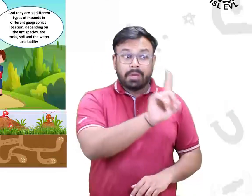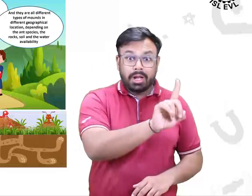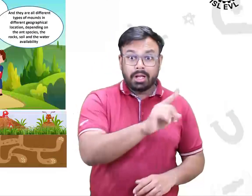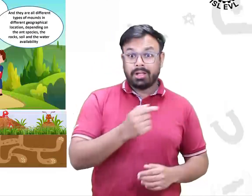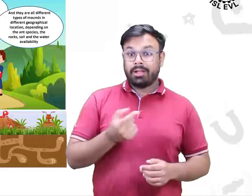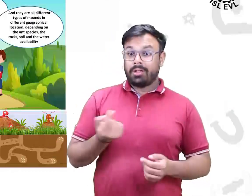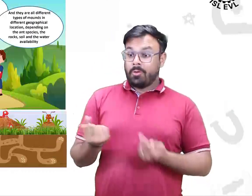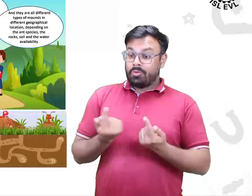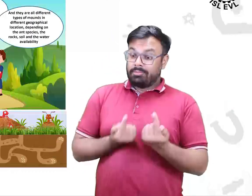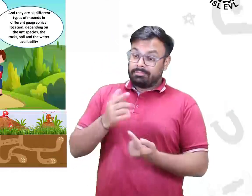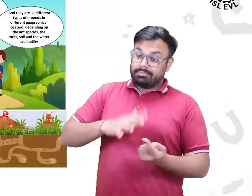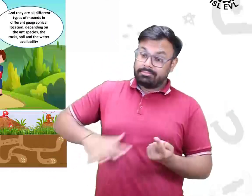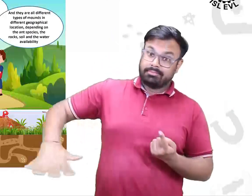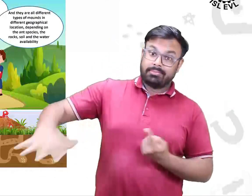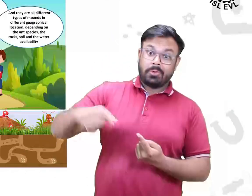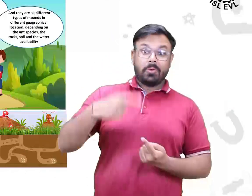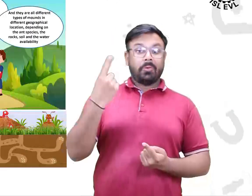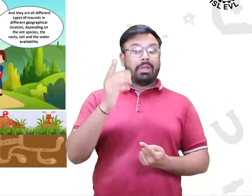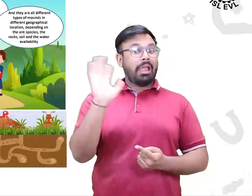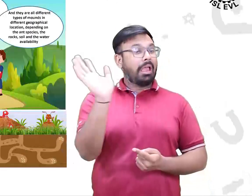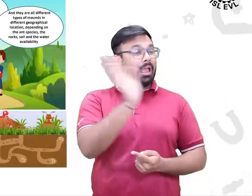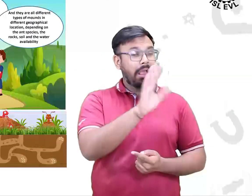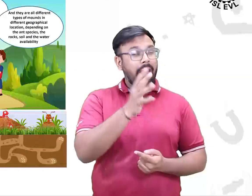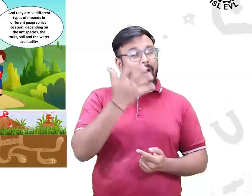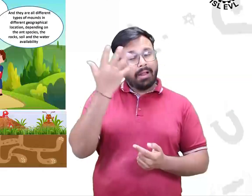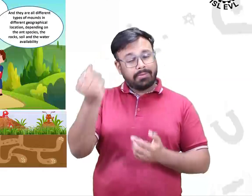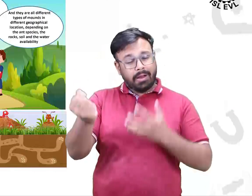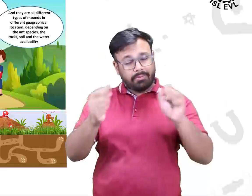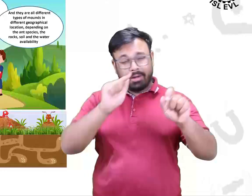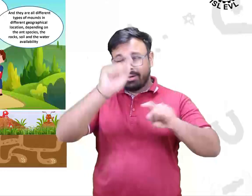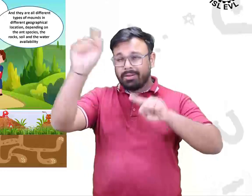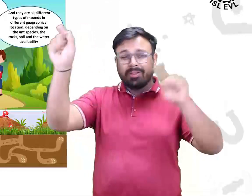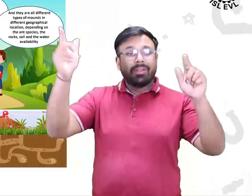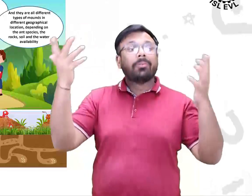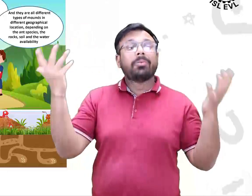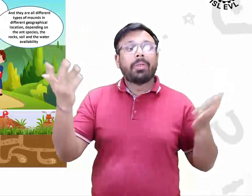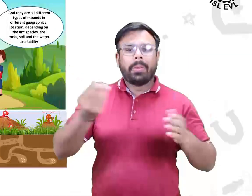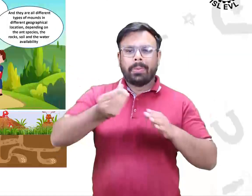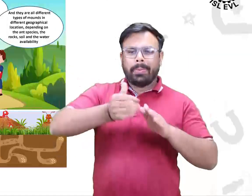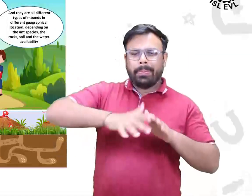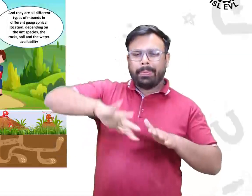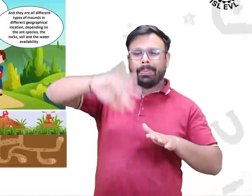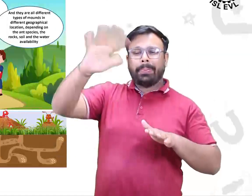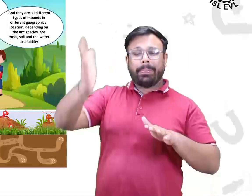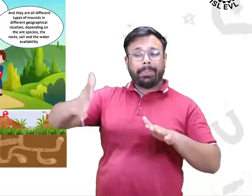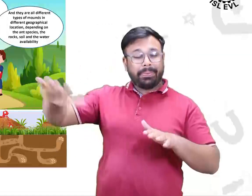gardens, but in desert,